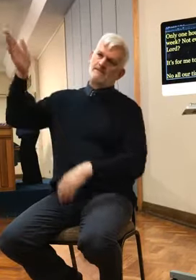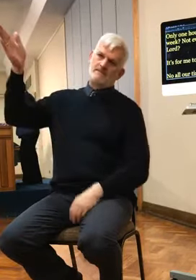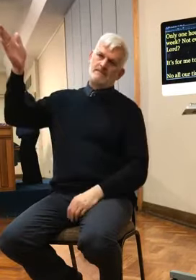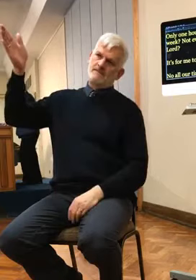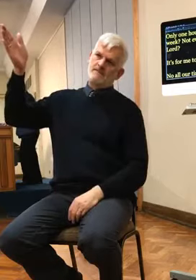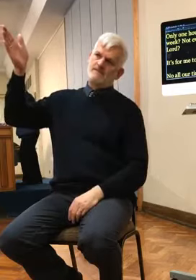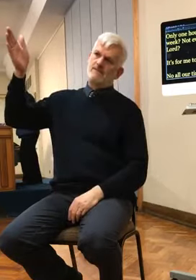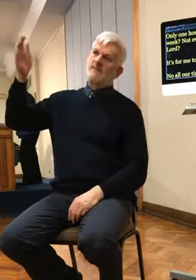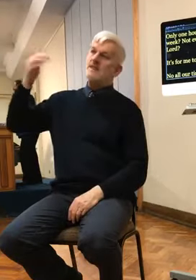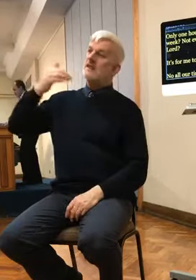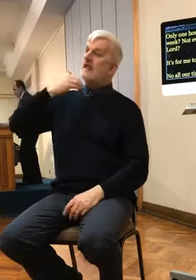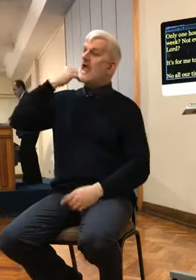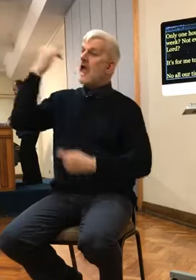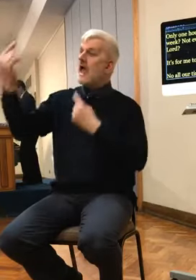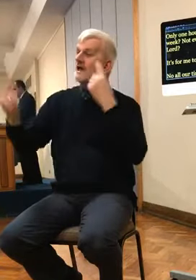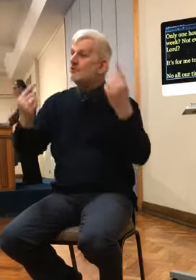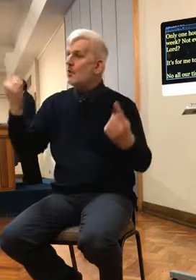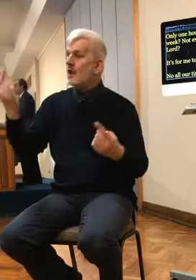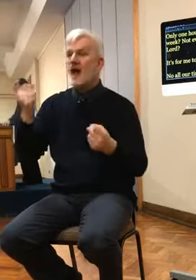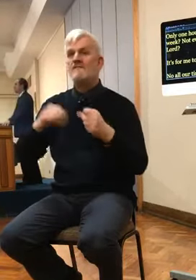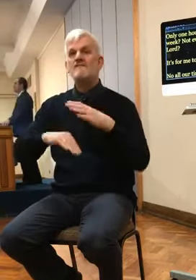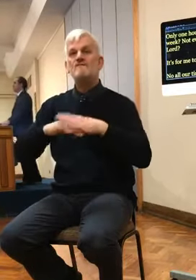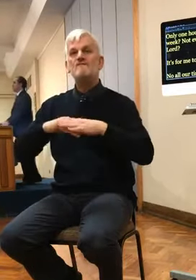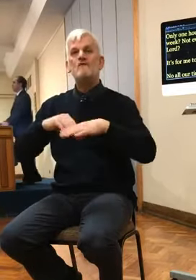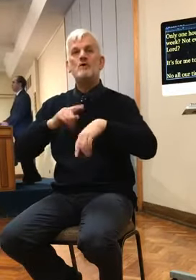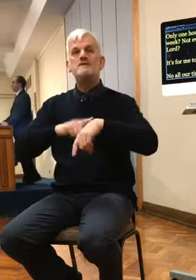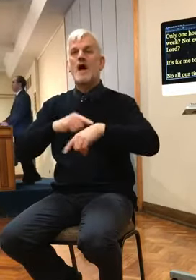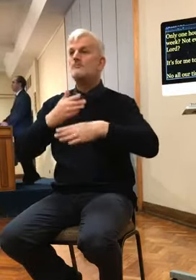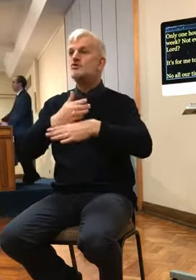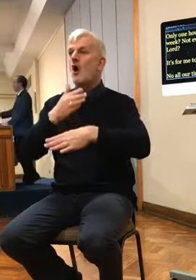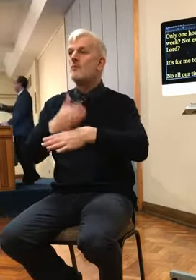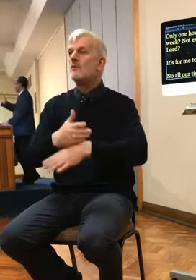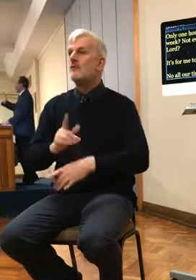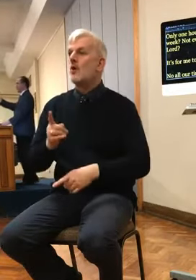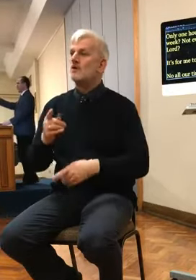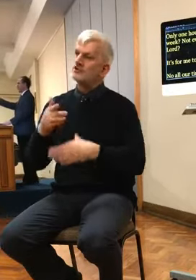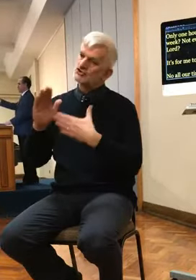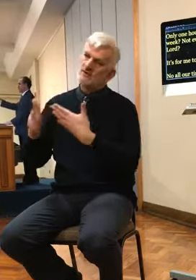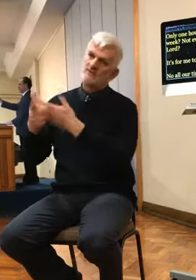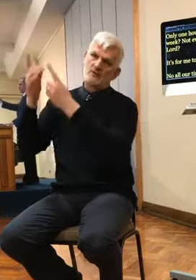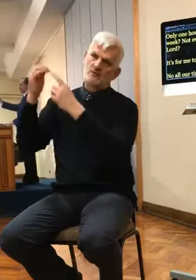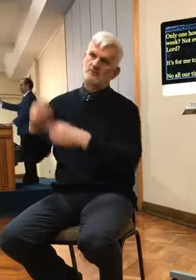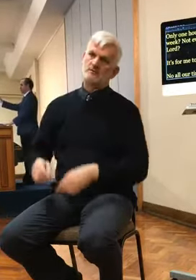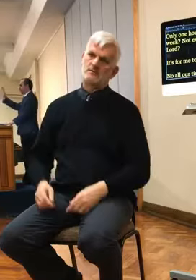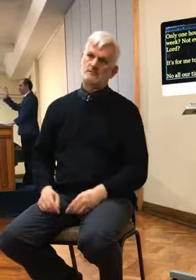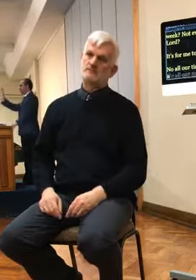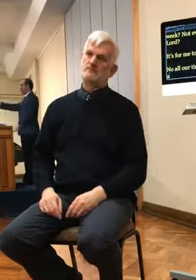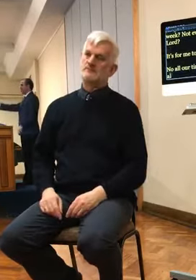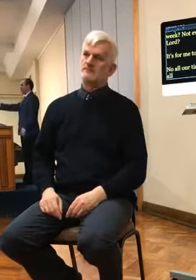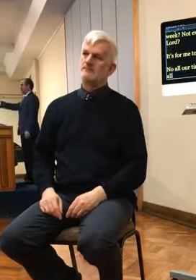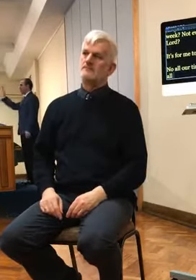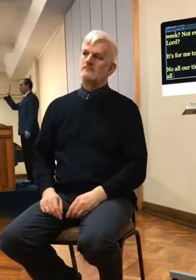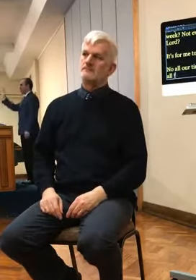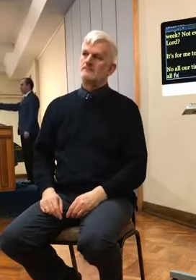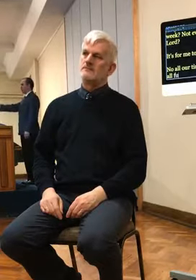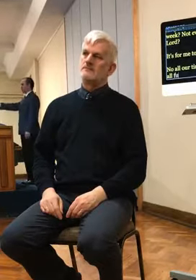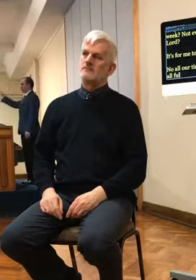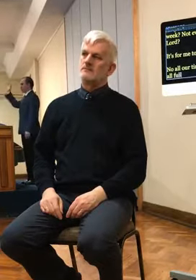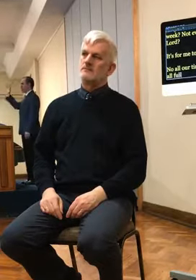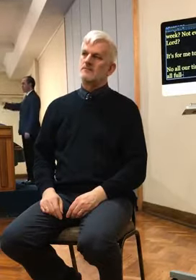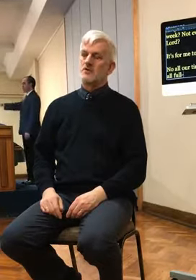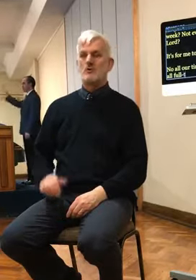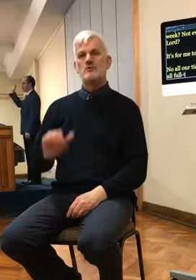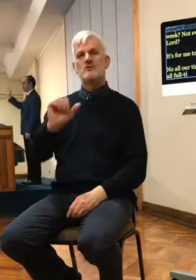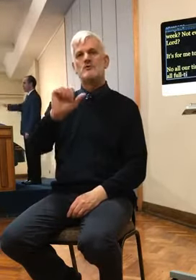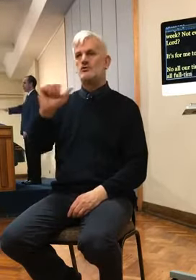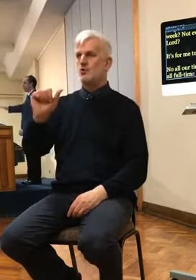ministers in the Lord's service. Only what is done for the Lord will last for you. Your money, your work,